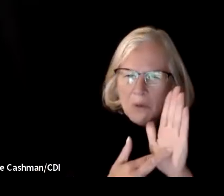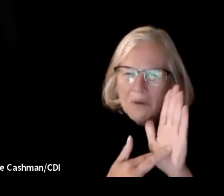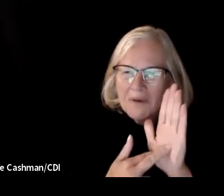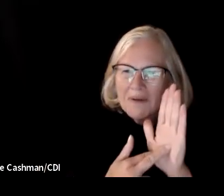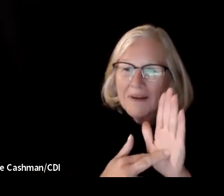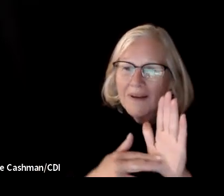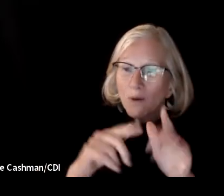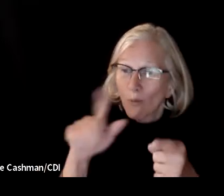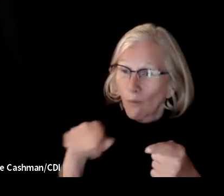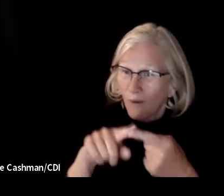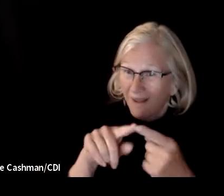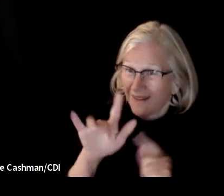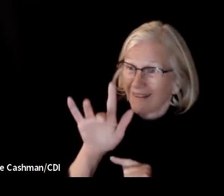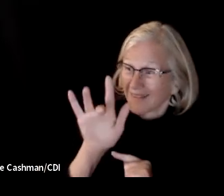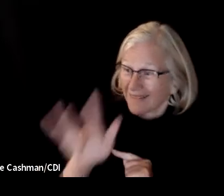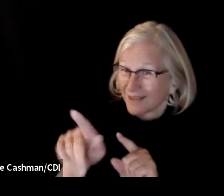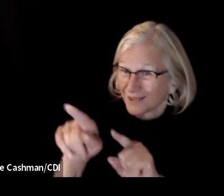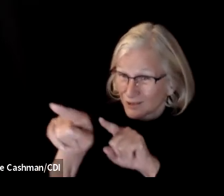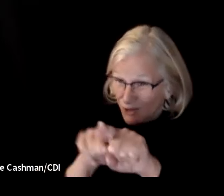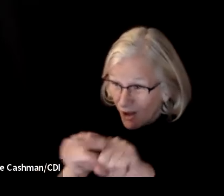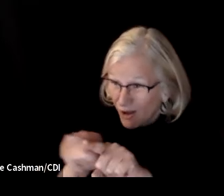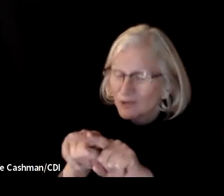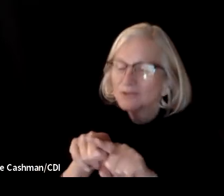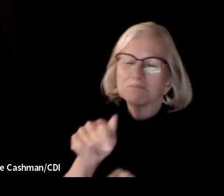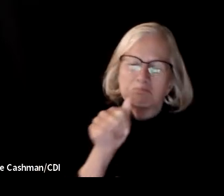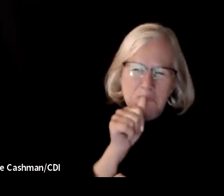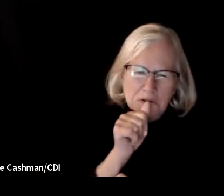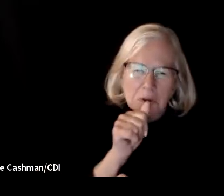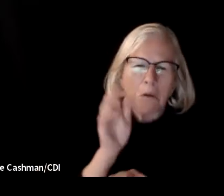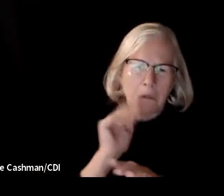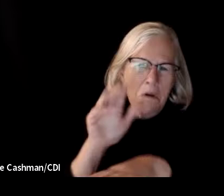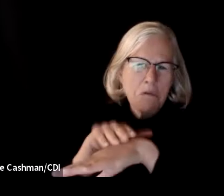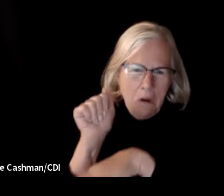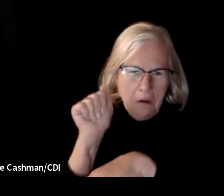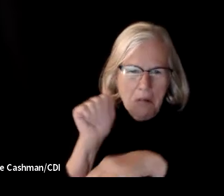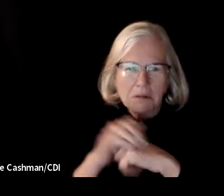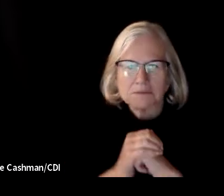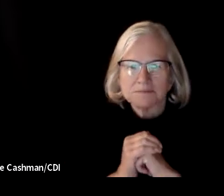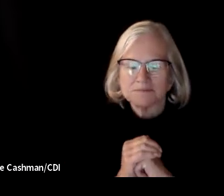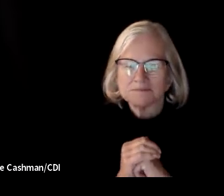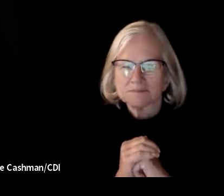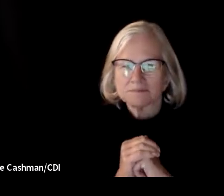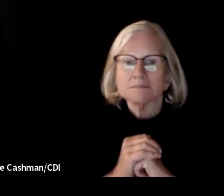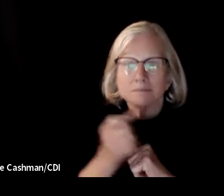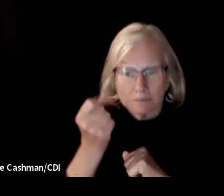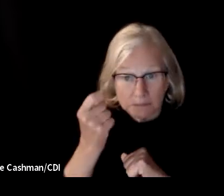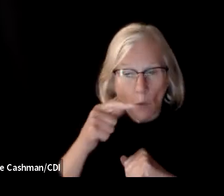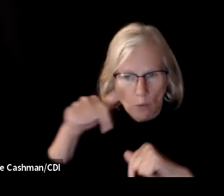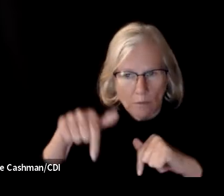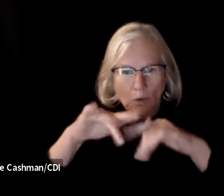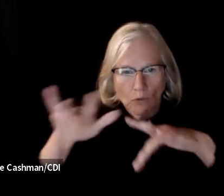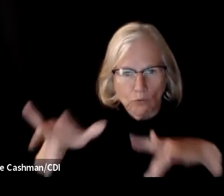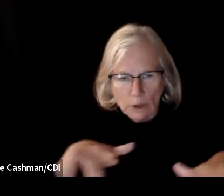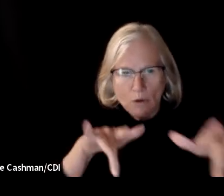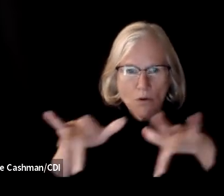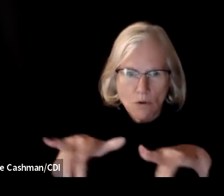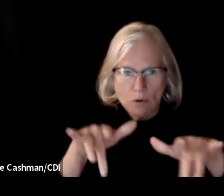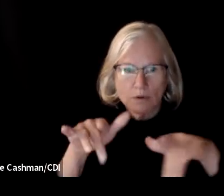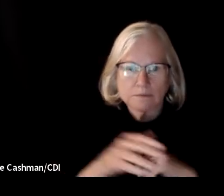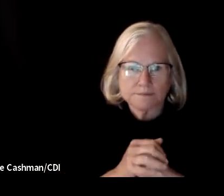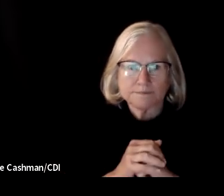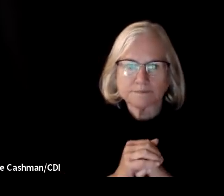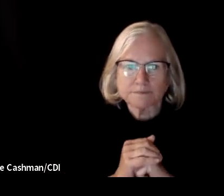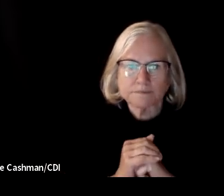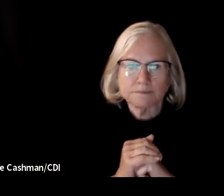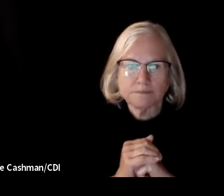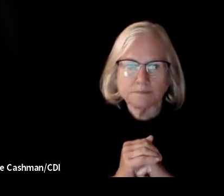being recorded. If you require any further assistance, please press star zero. I would now like to hand the conference over to your first speaker